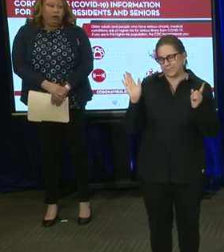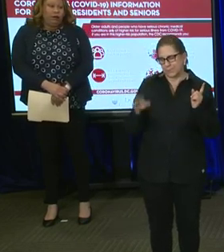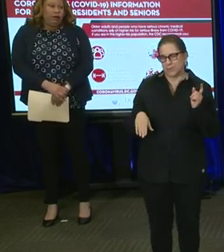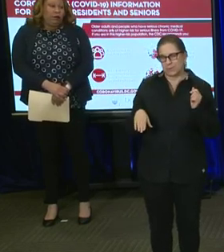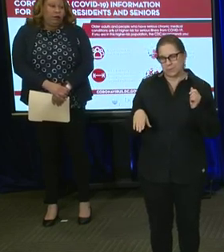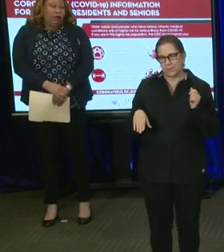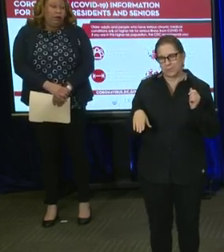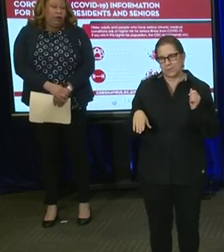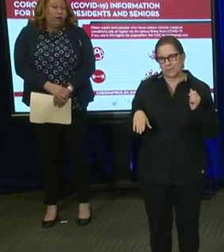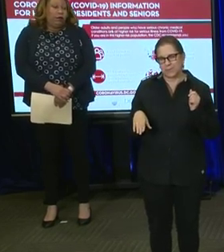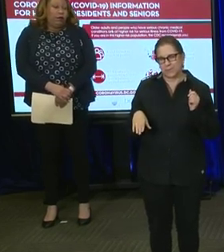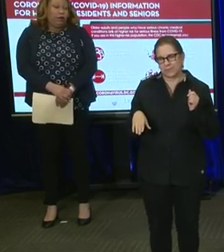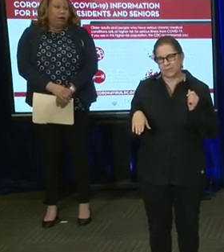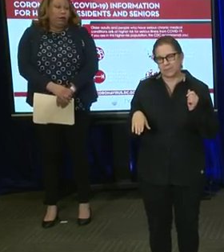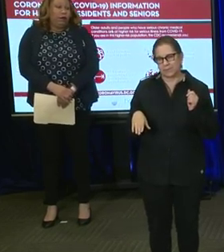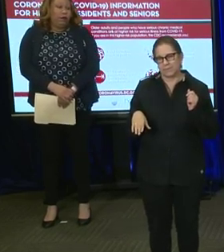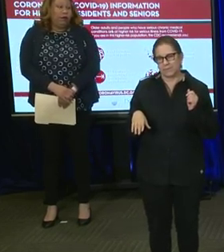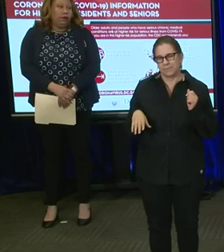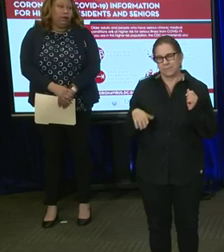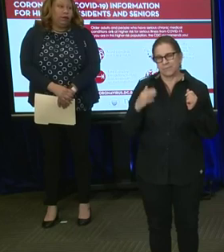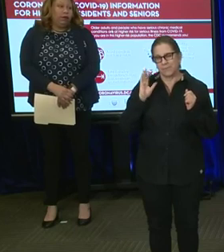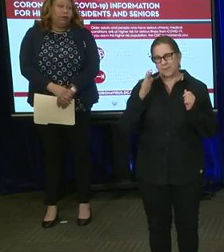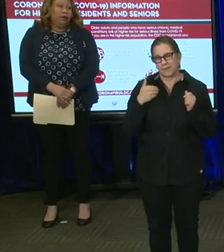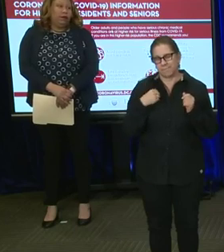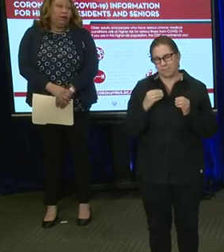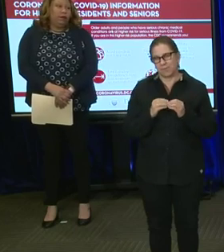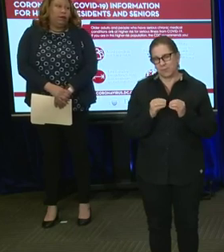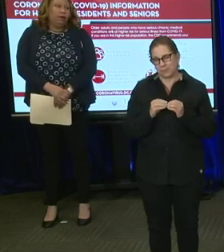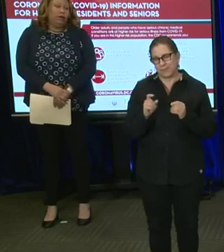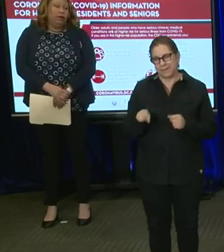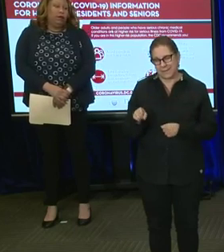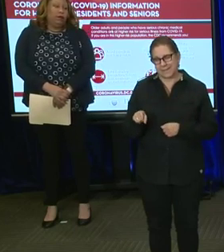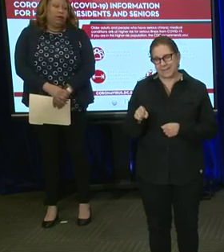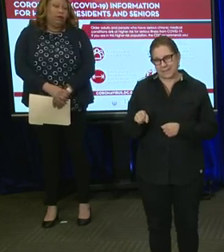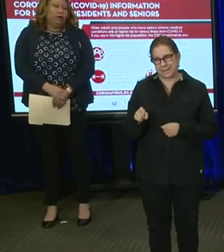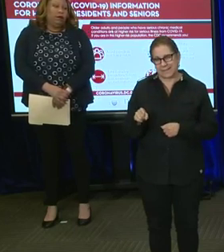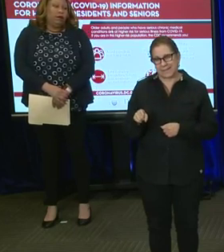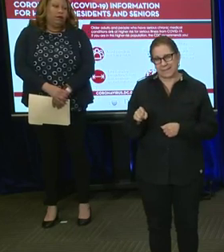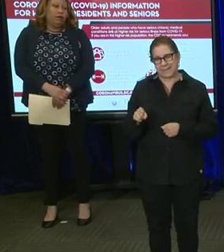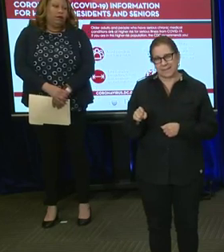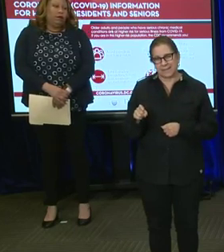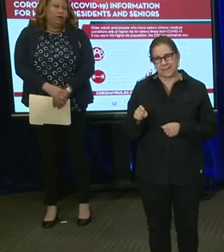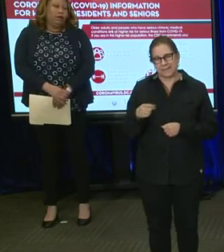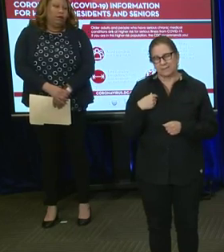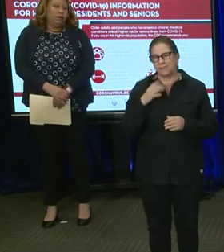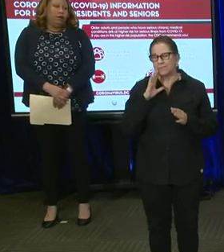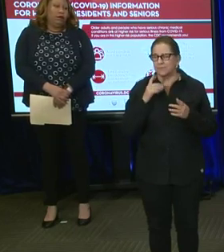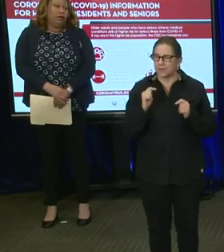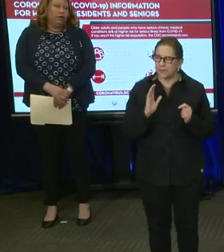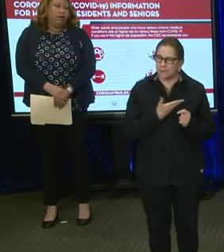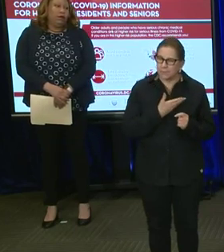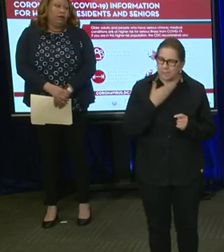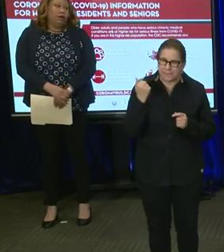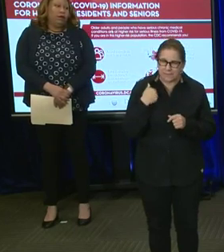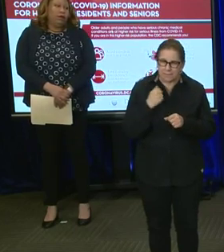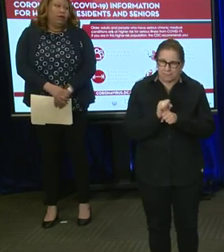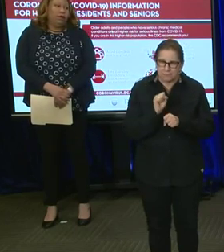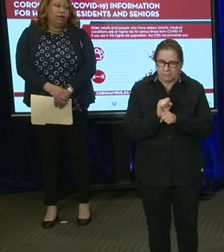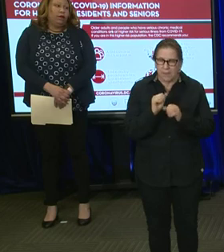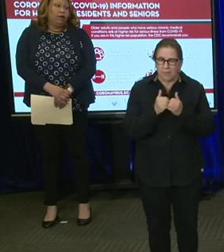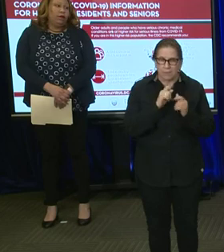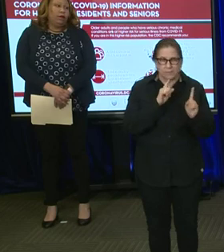there's going to be more that residents are going to ask for. And we want you all to know that we're working around the clock to try to respond in kind. We